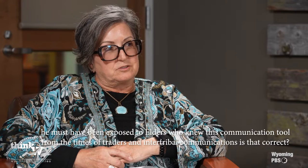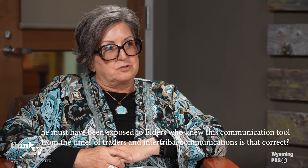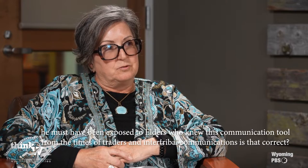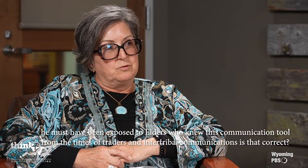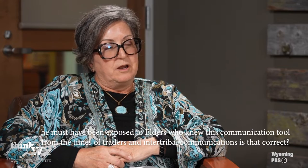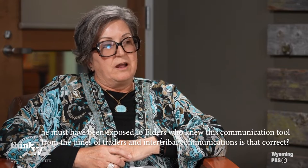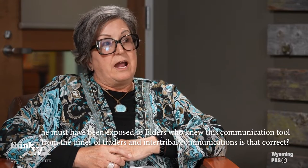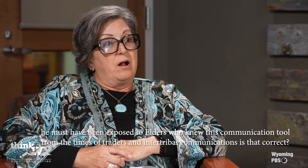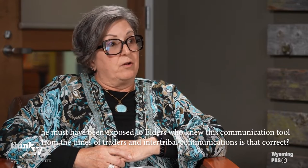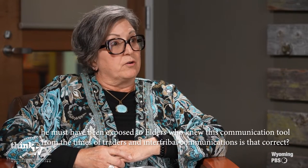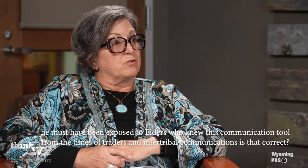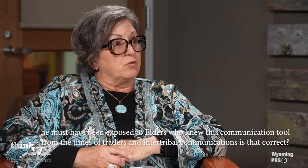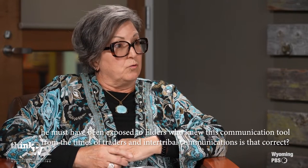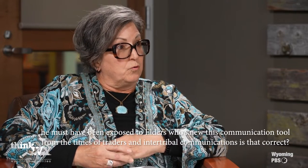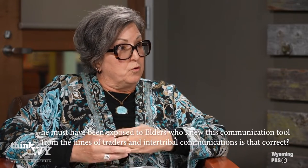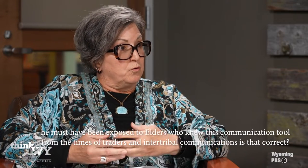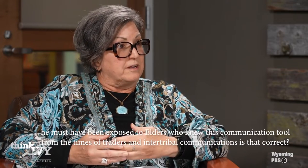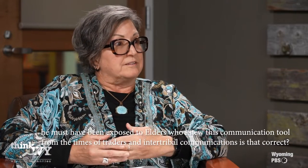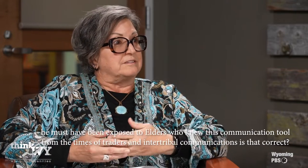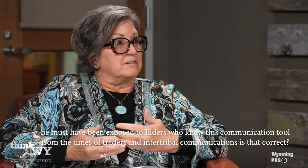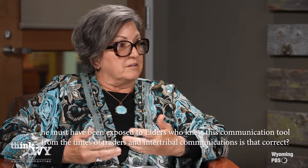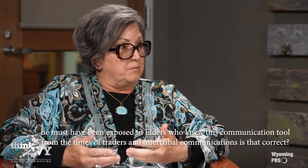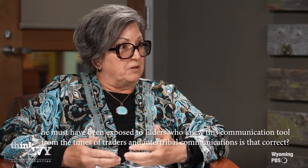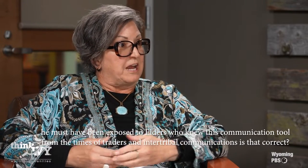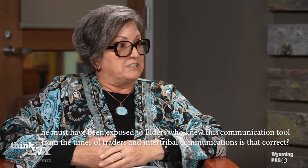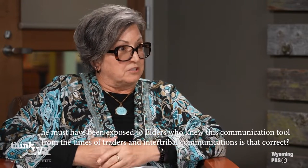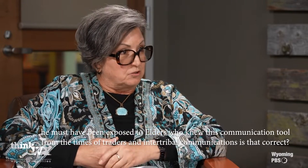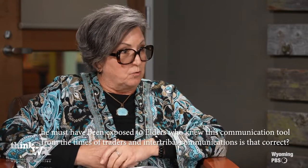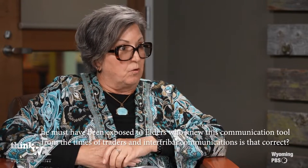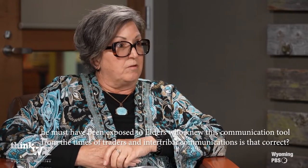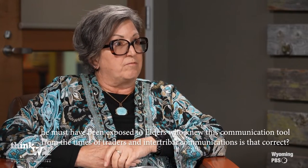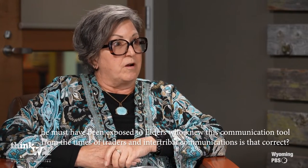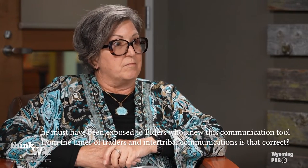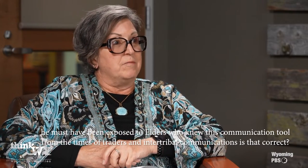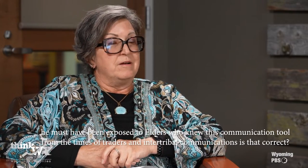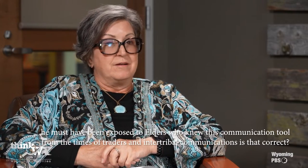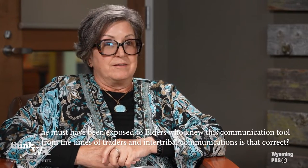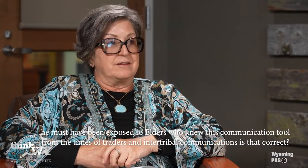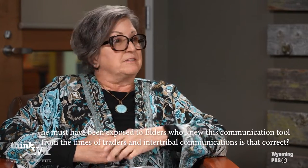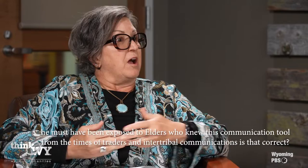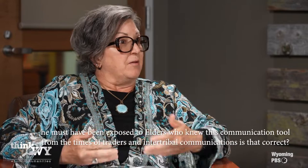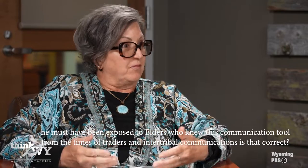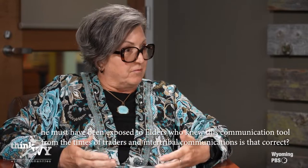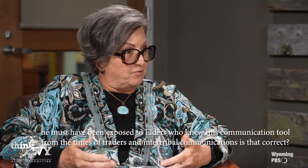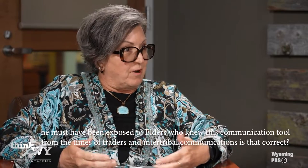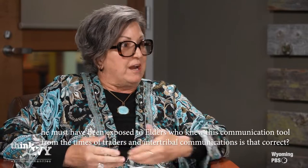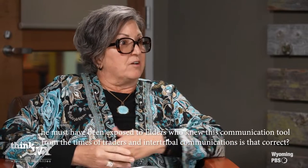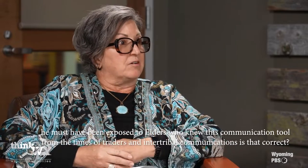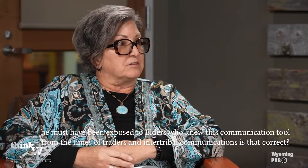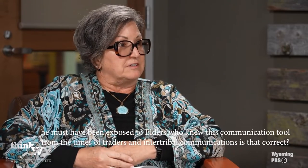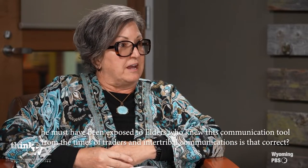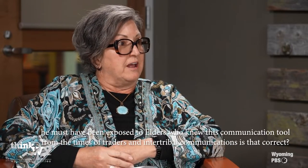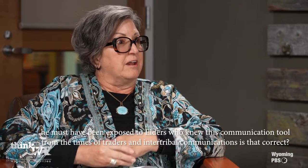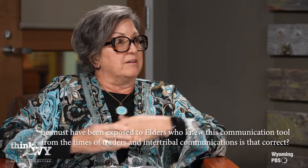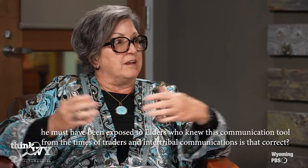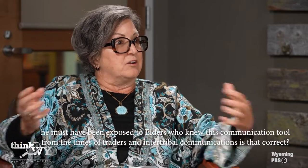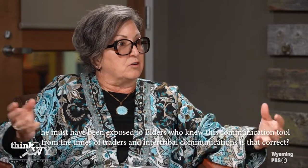to elders who knew this communication tool from the times of traders and